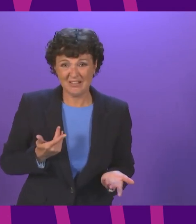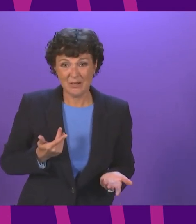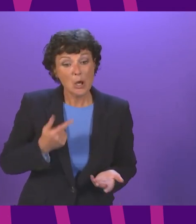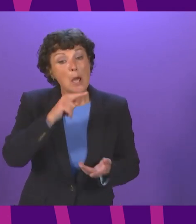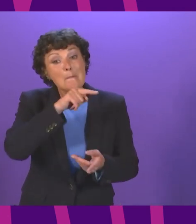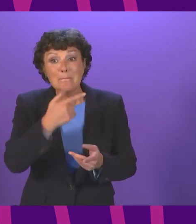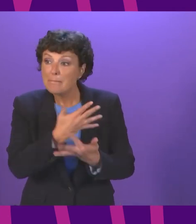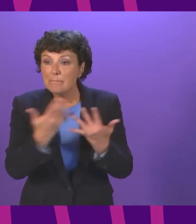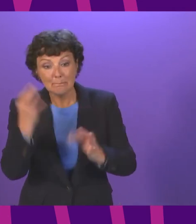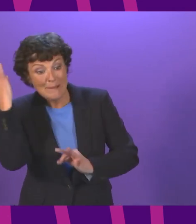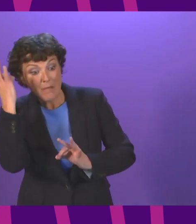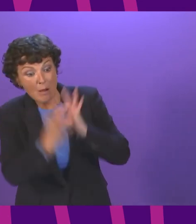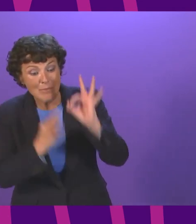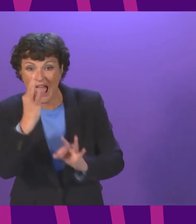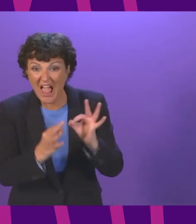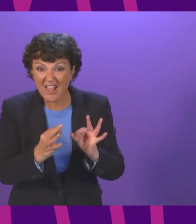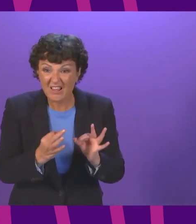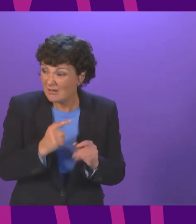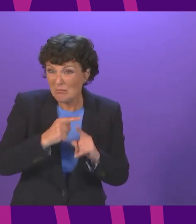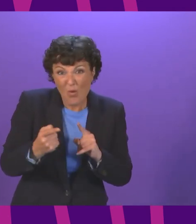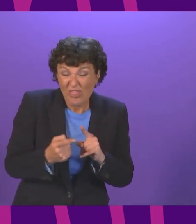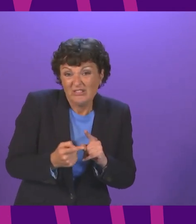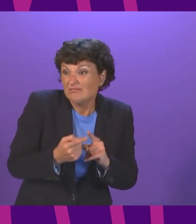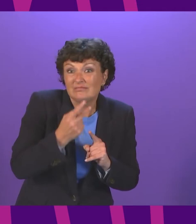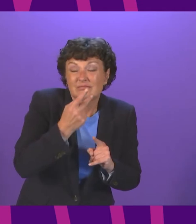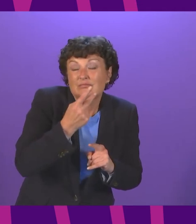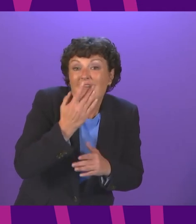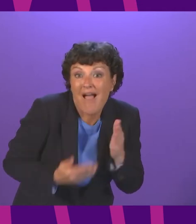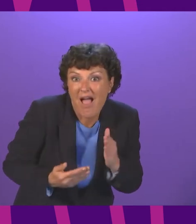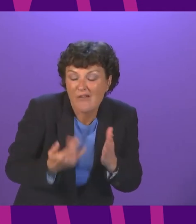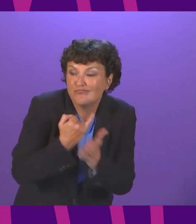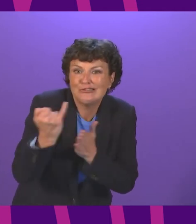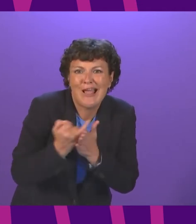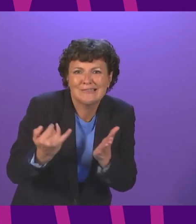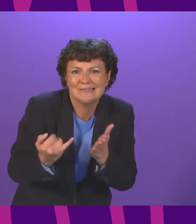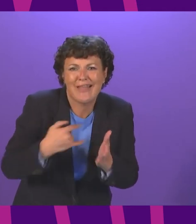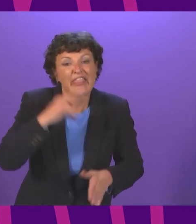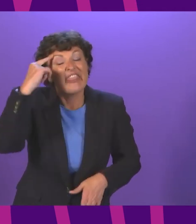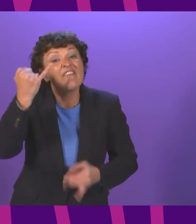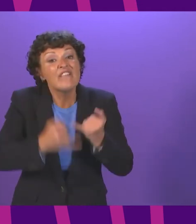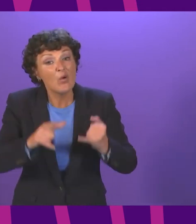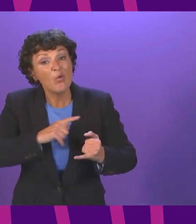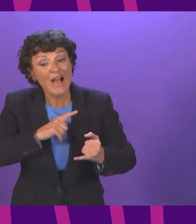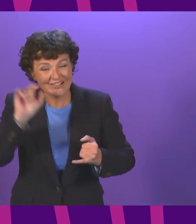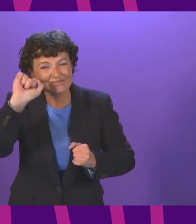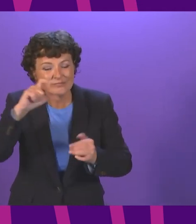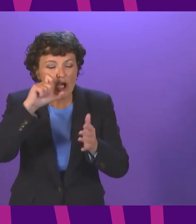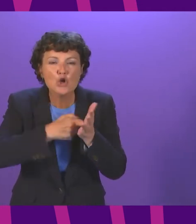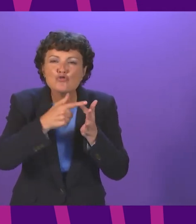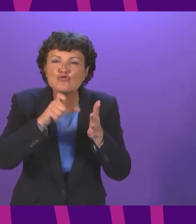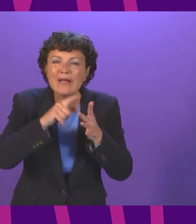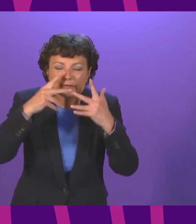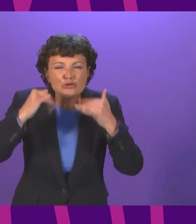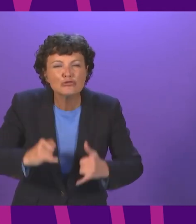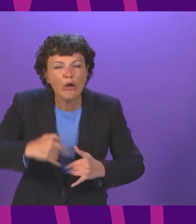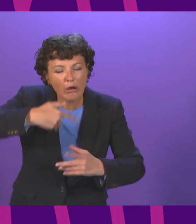rejected and many of those were because they failed as a result of a credit check rather like